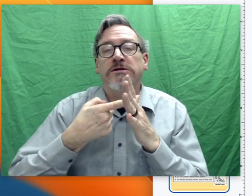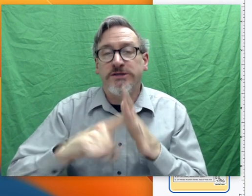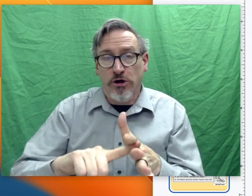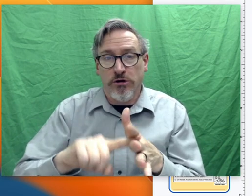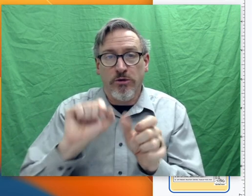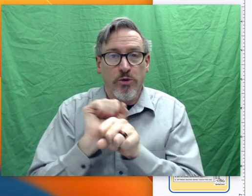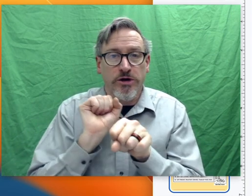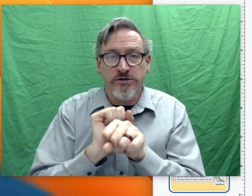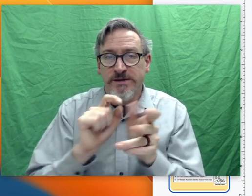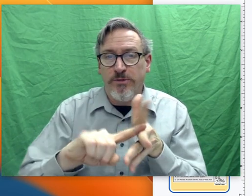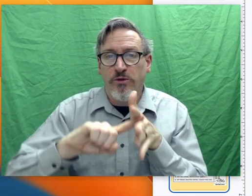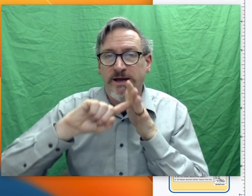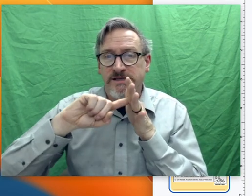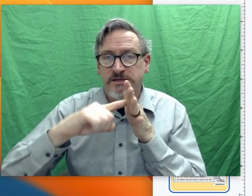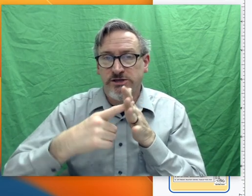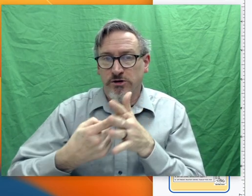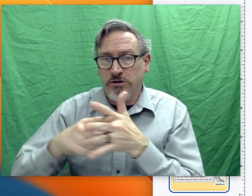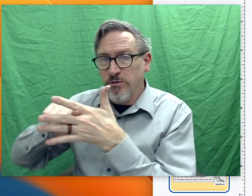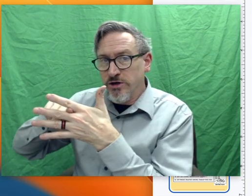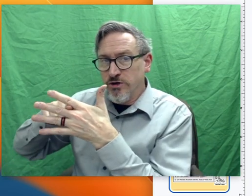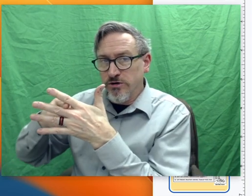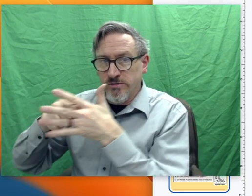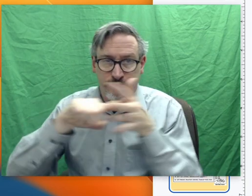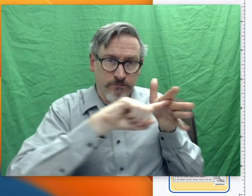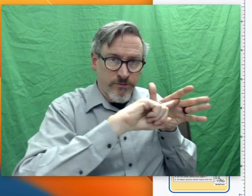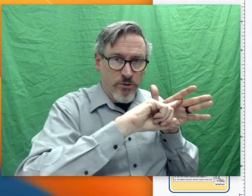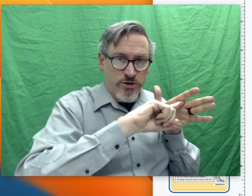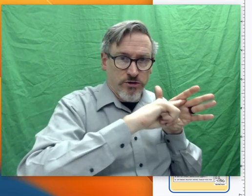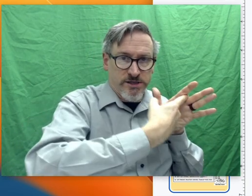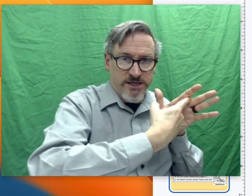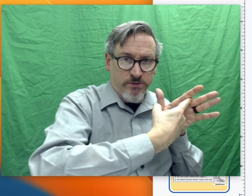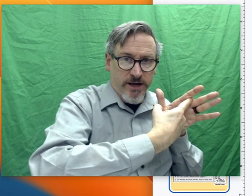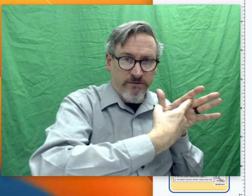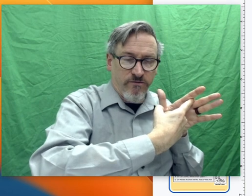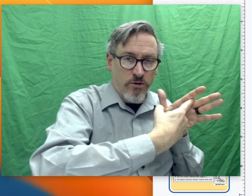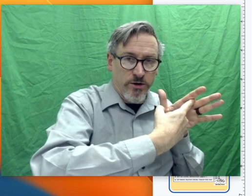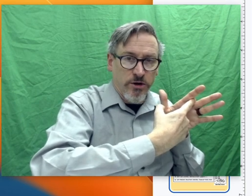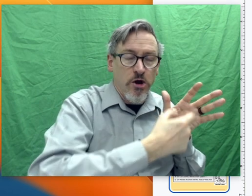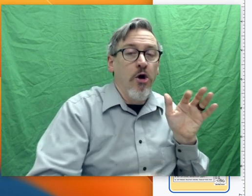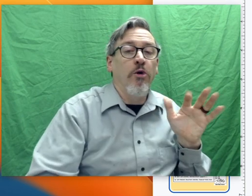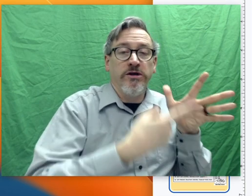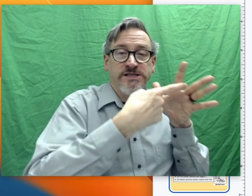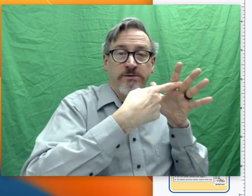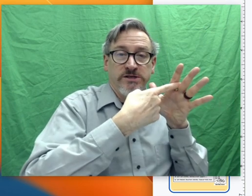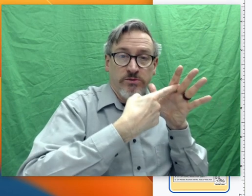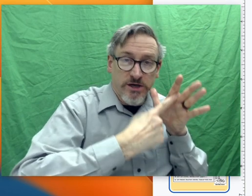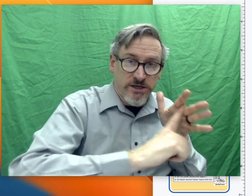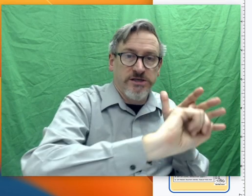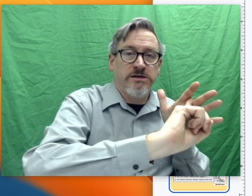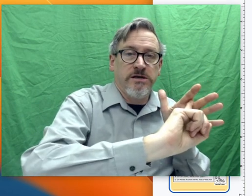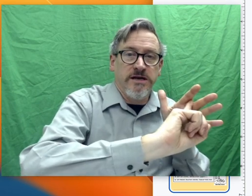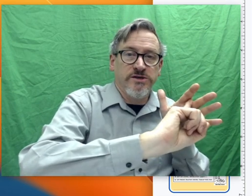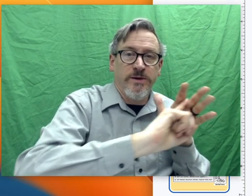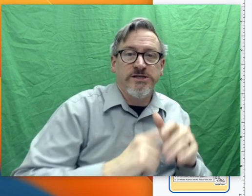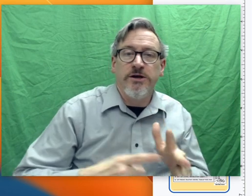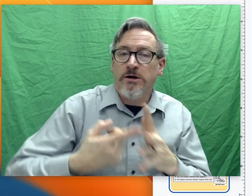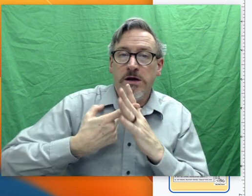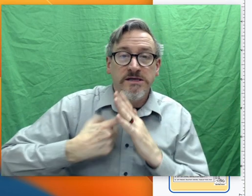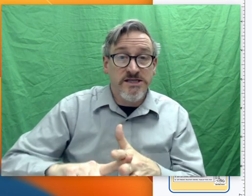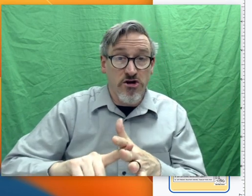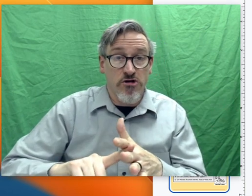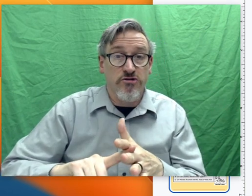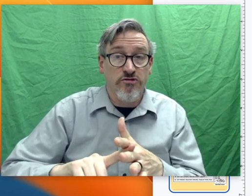Or start work. You'll see both ways. Start, where it turns this way, forward. Or you'll see ones where it kind of swings